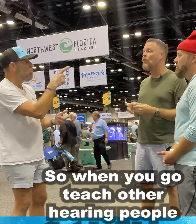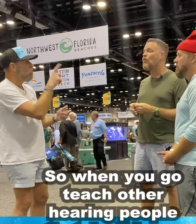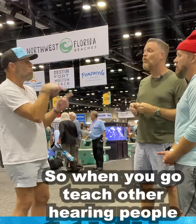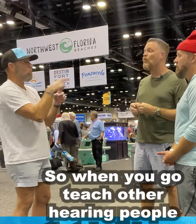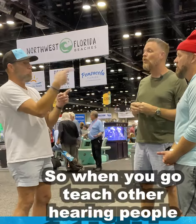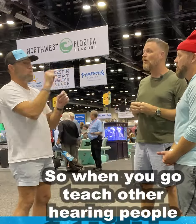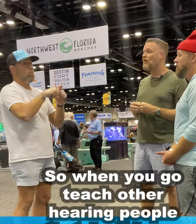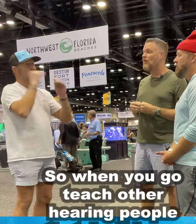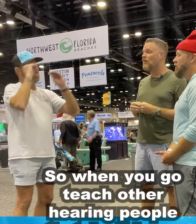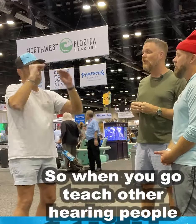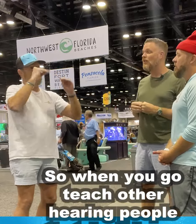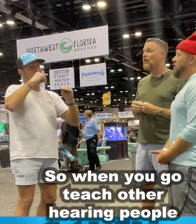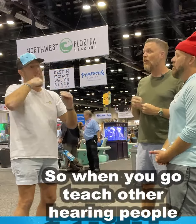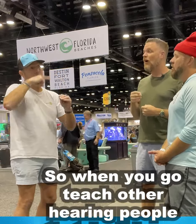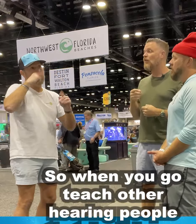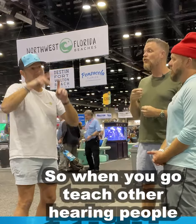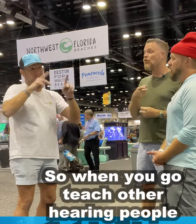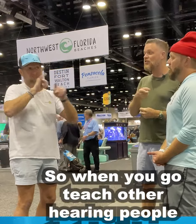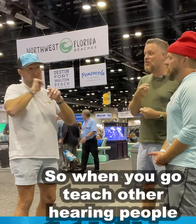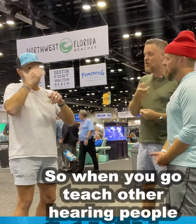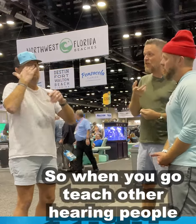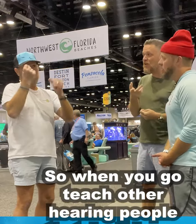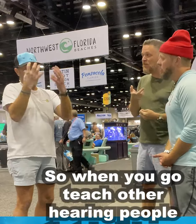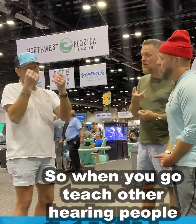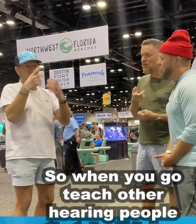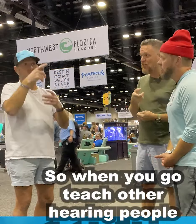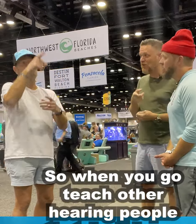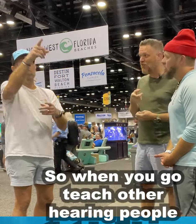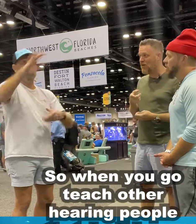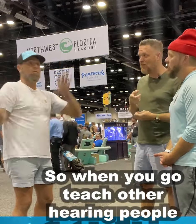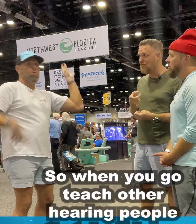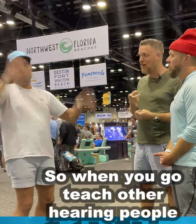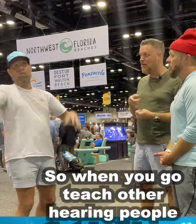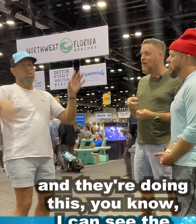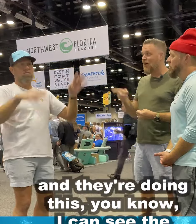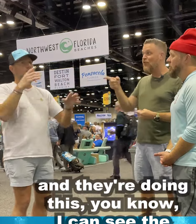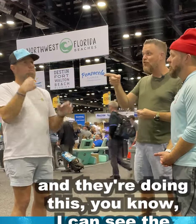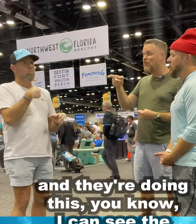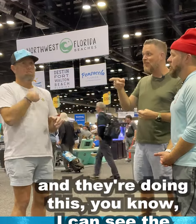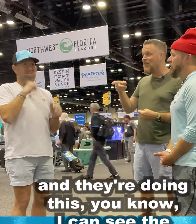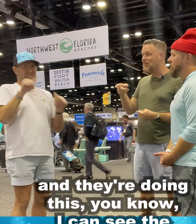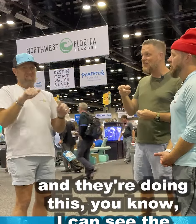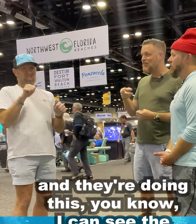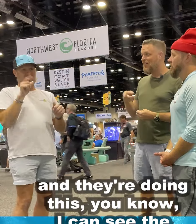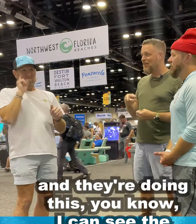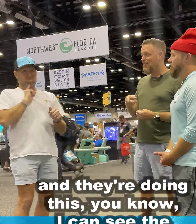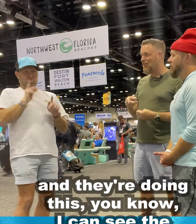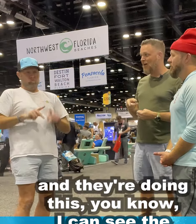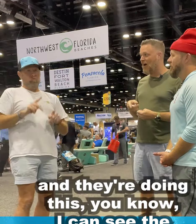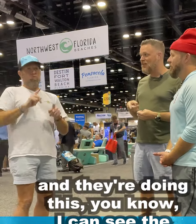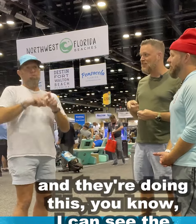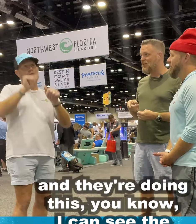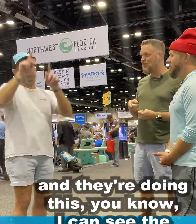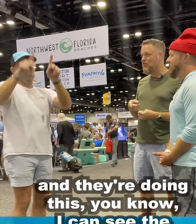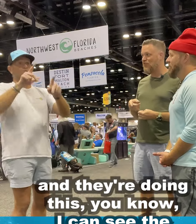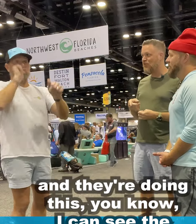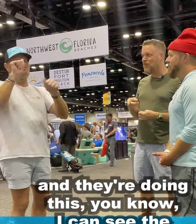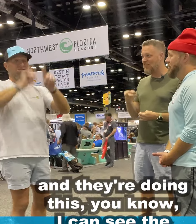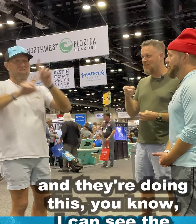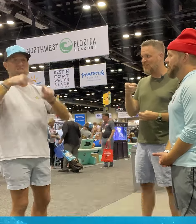when you go to teach other hearing people that don't know how to sign and they're doing this, you know, I can see the person doing this